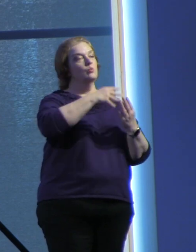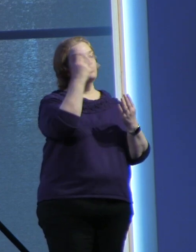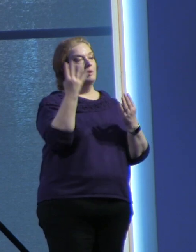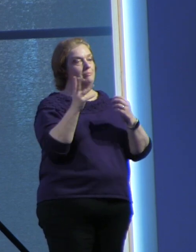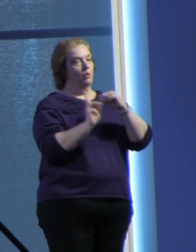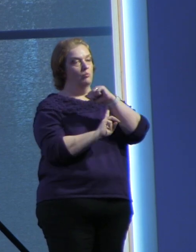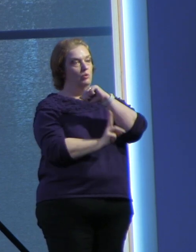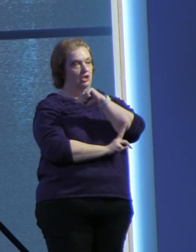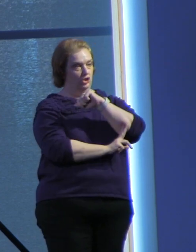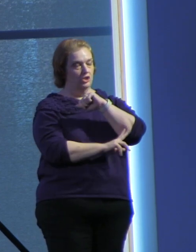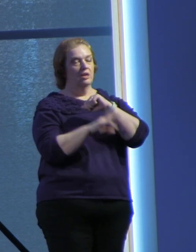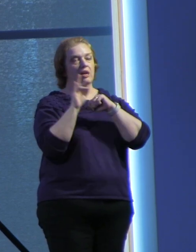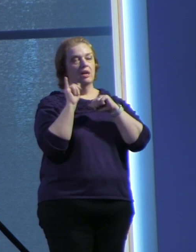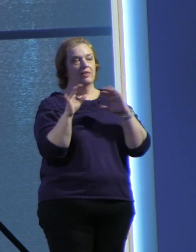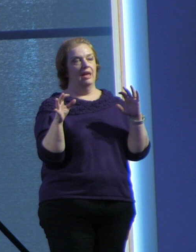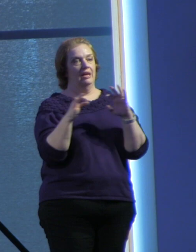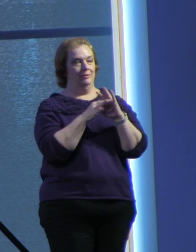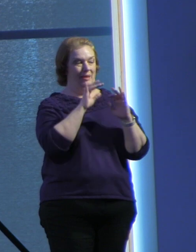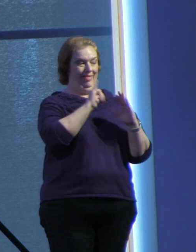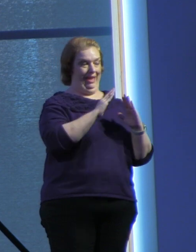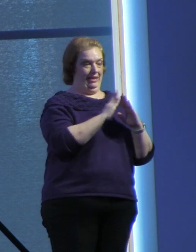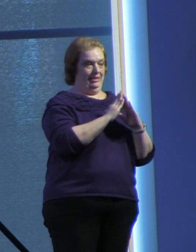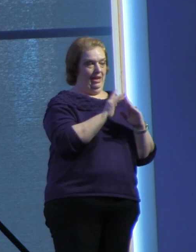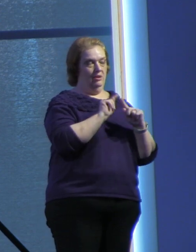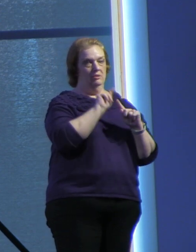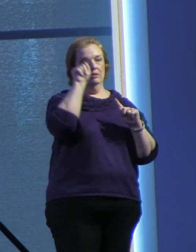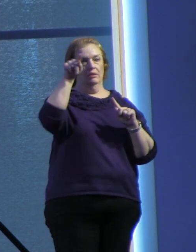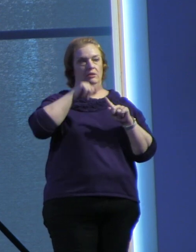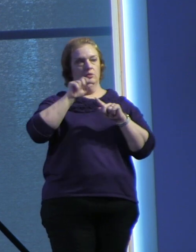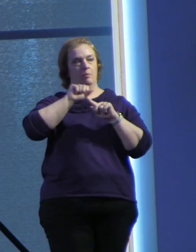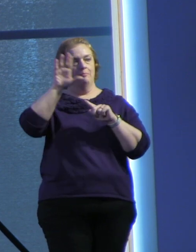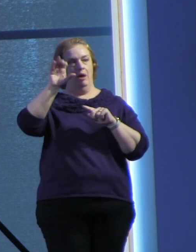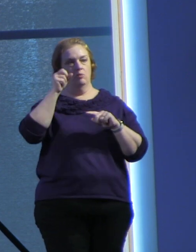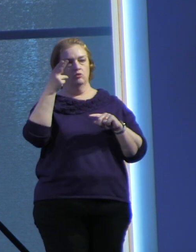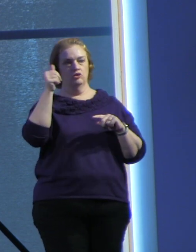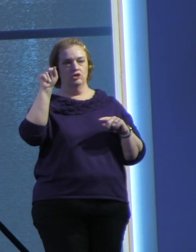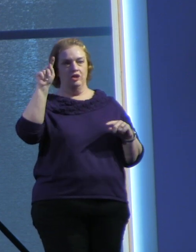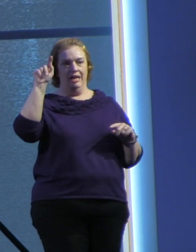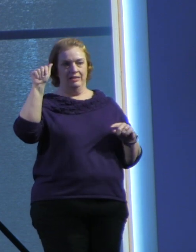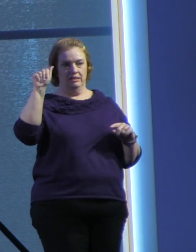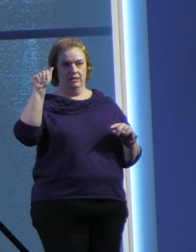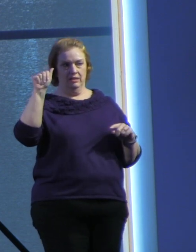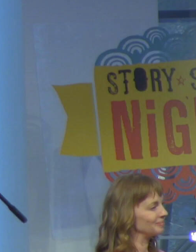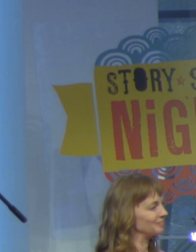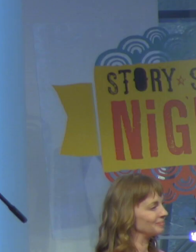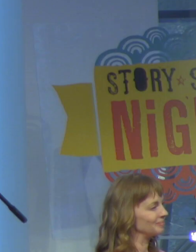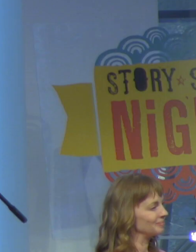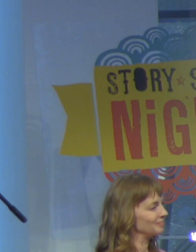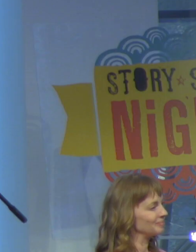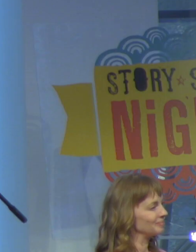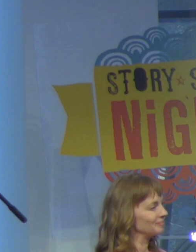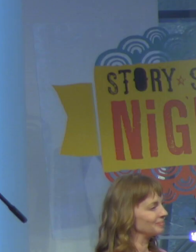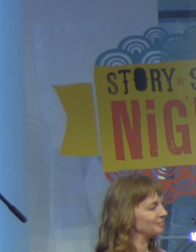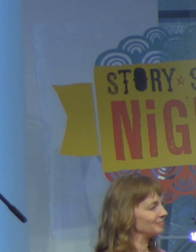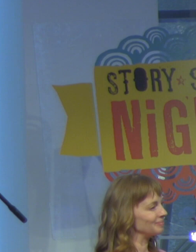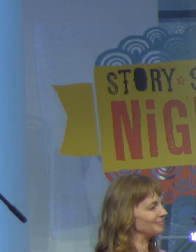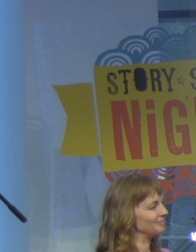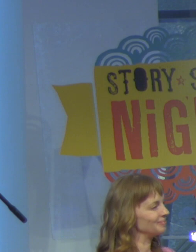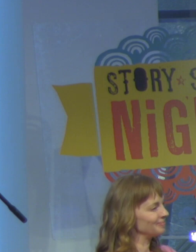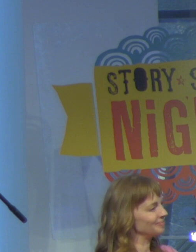which connected Schneifelsness to Mount Shasta. I don't know if that would have been faster than Iceland Airlines,